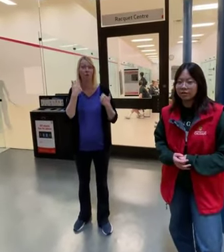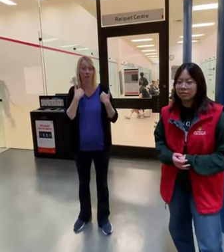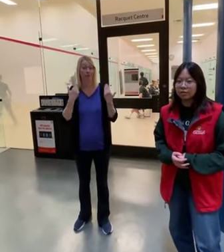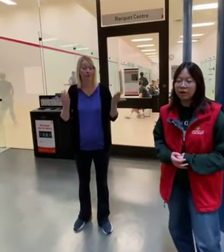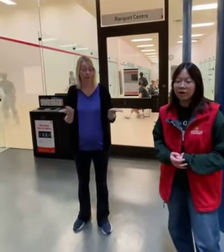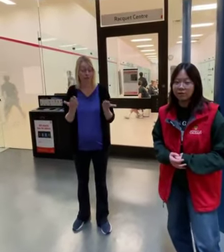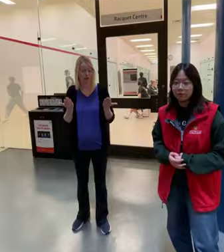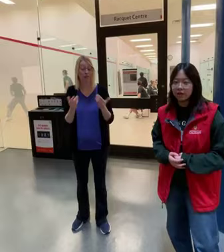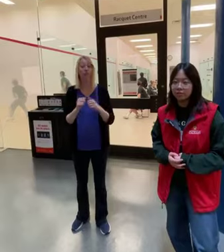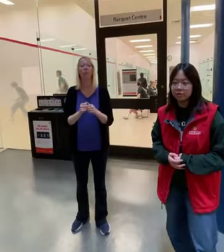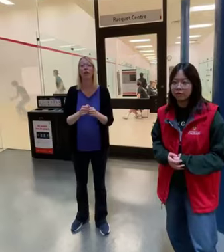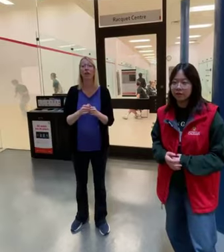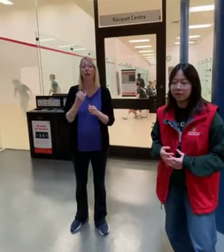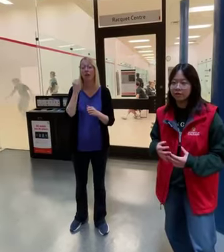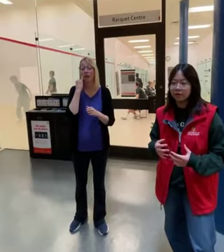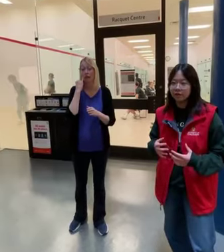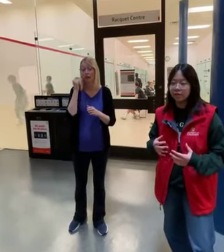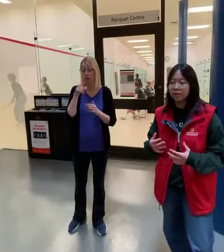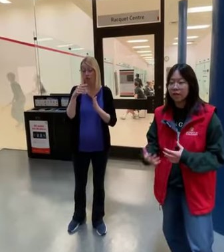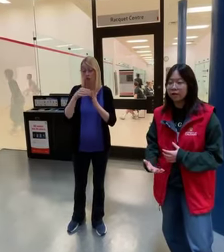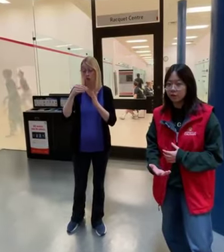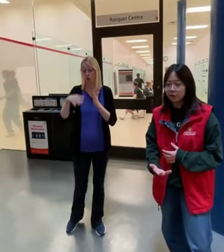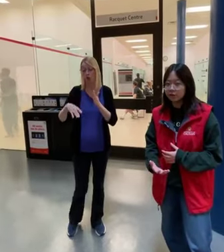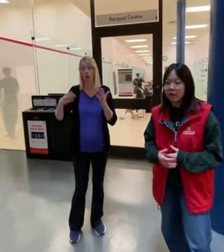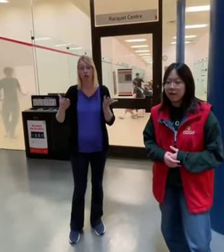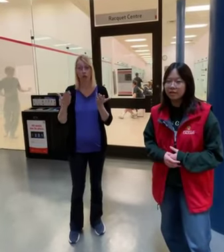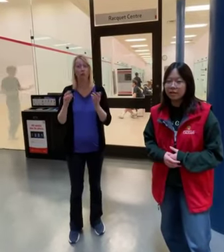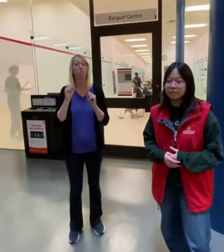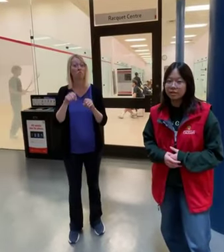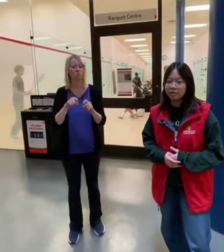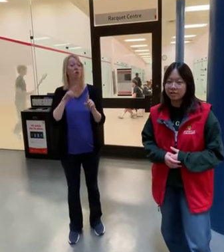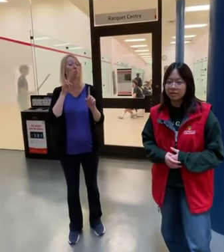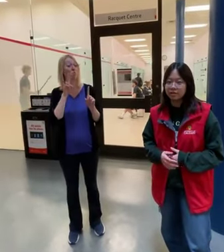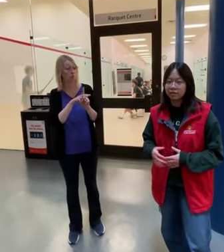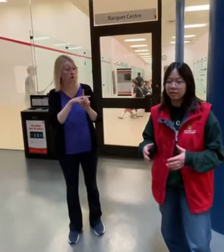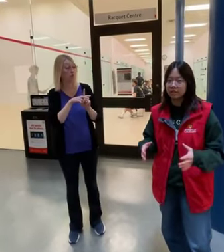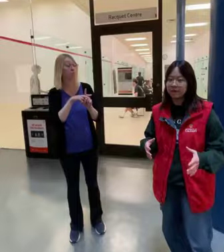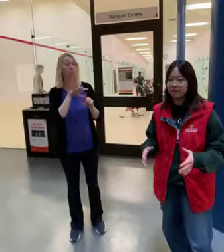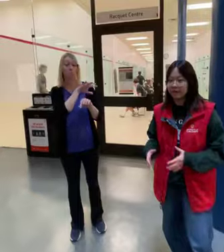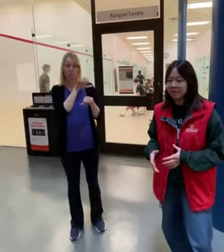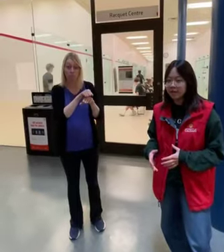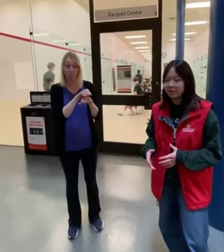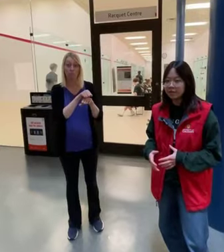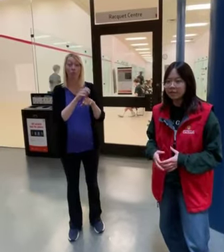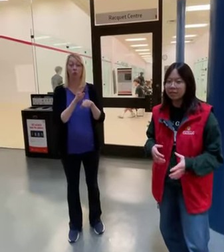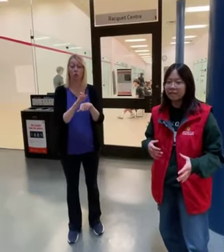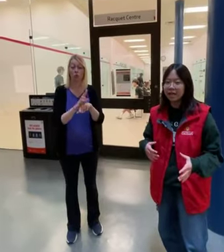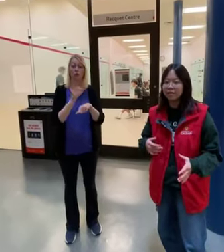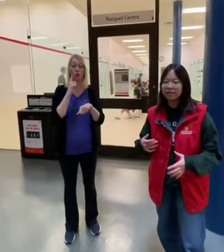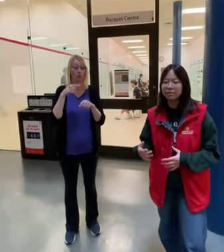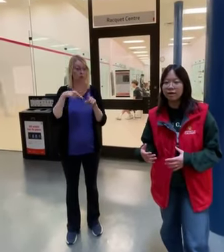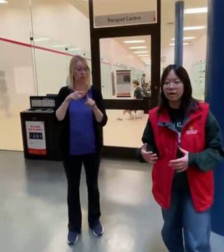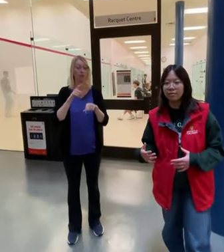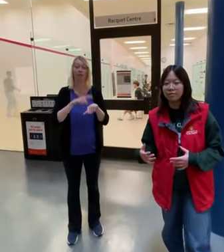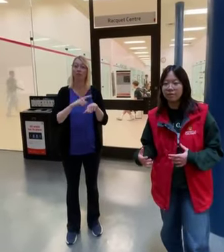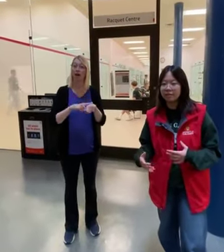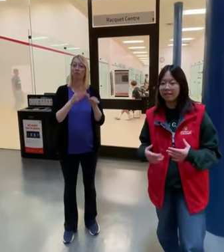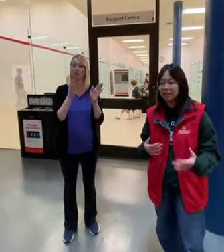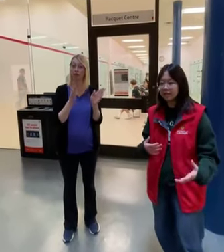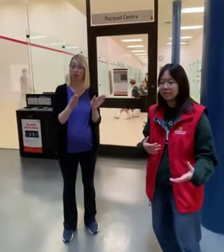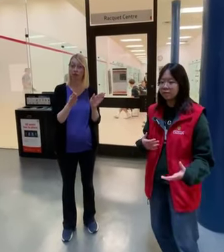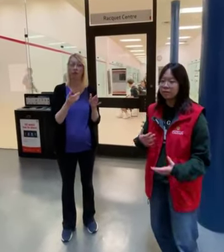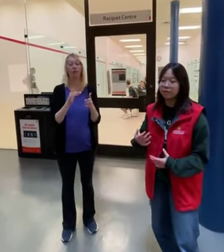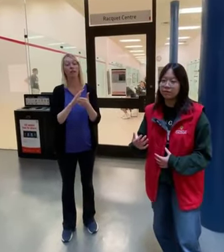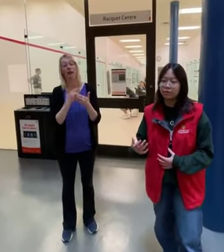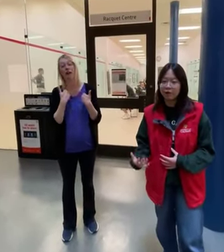as a UCalgary student, you are able to kind of book out a court and be able to use it during a specified time period just to have a nice bit